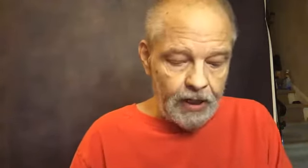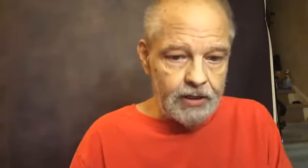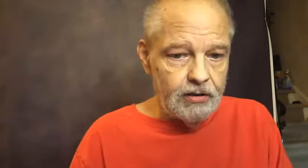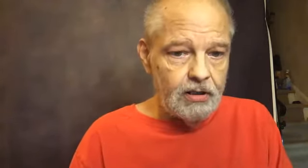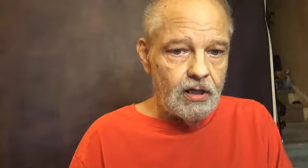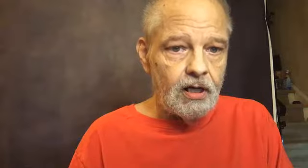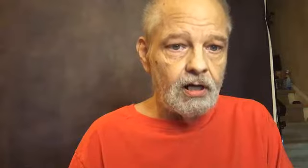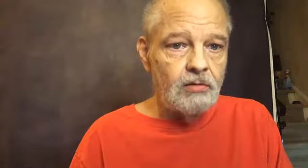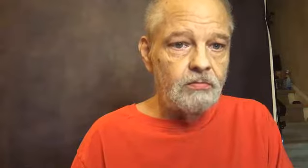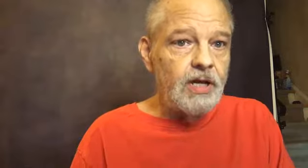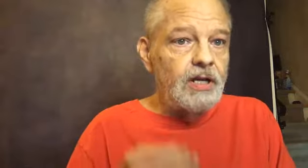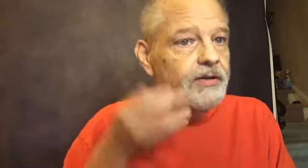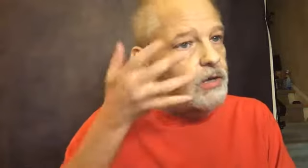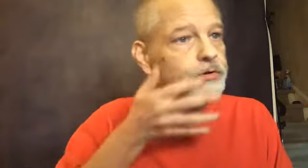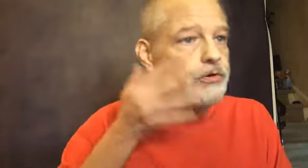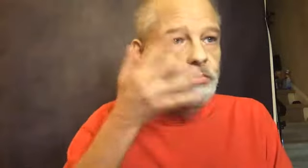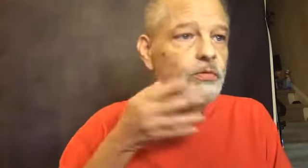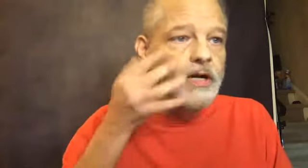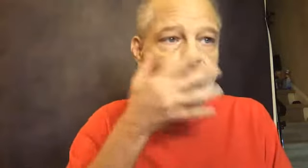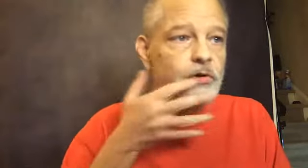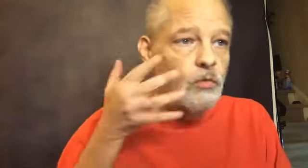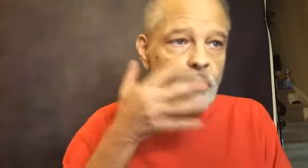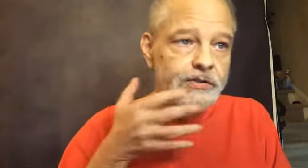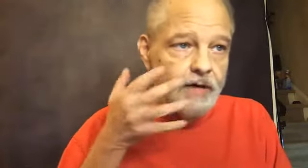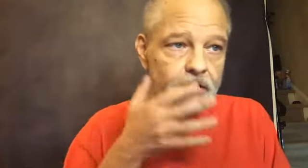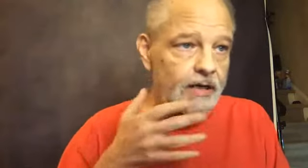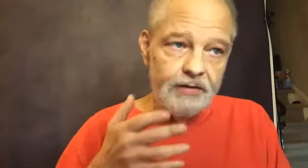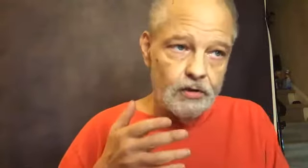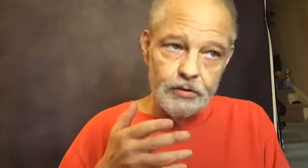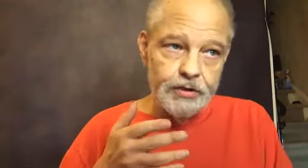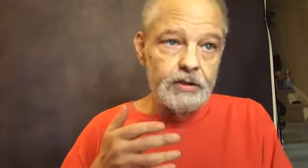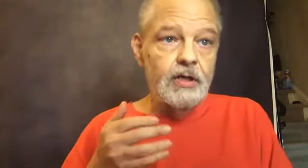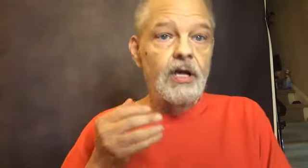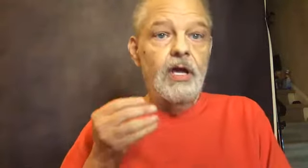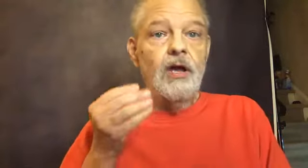But they would do whatever it was around. I never learned it.